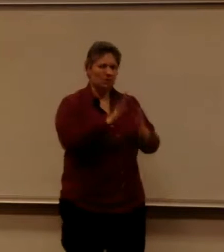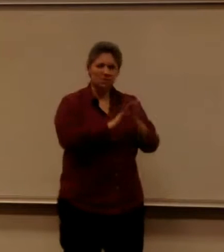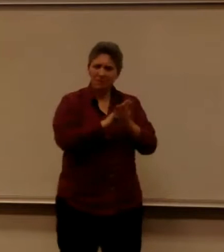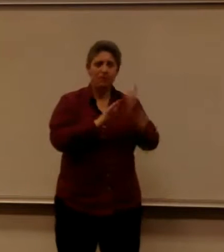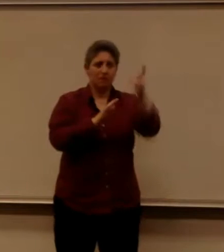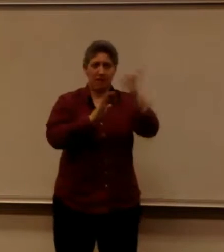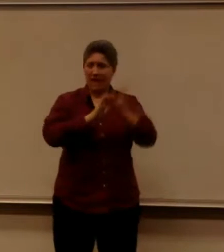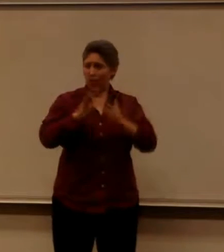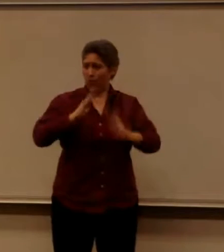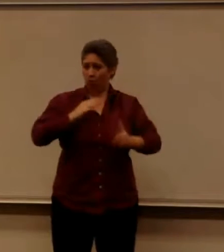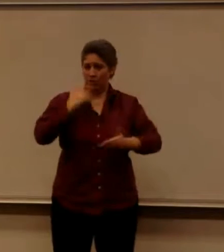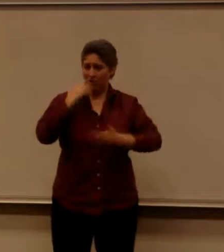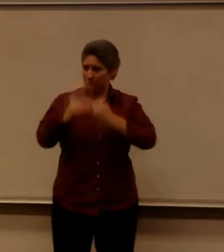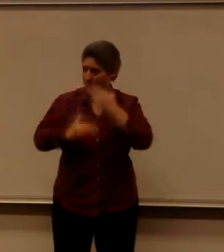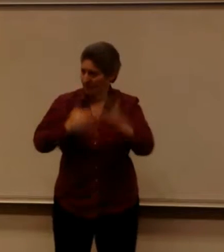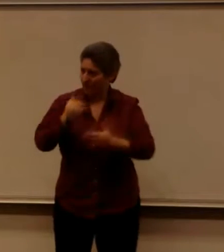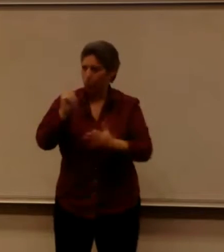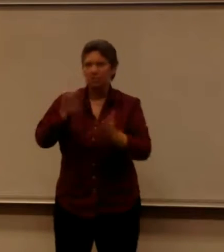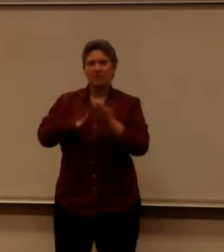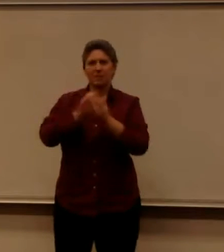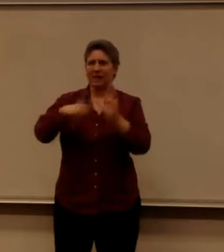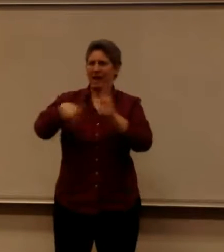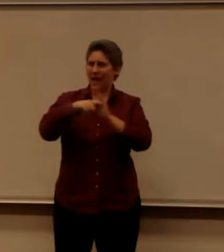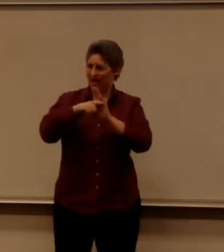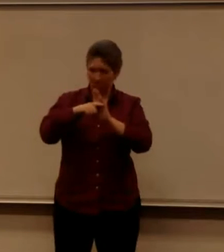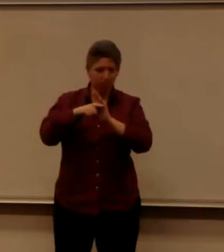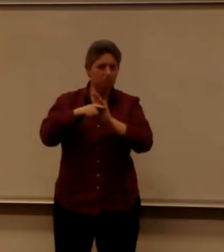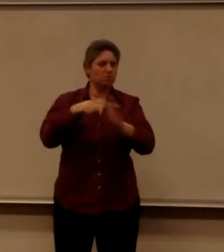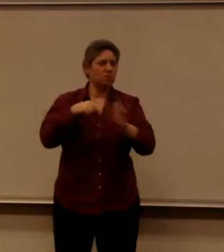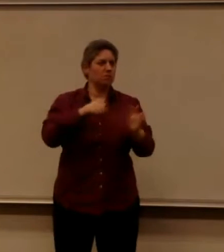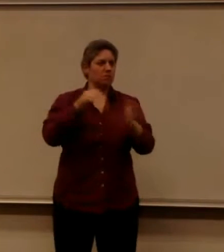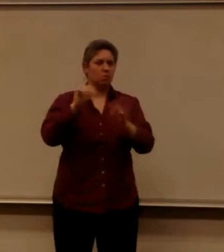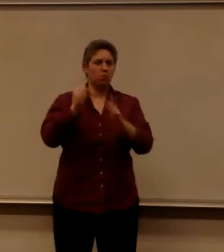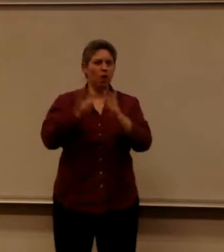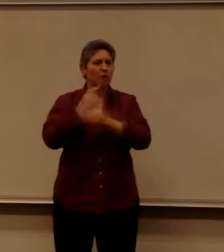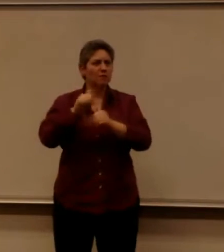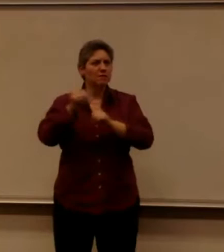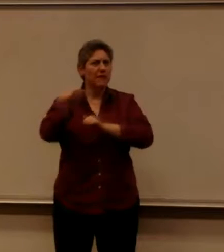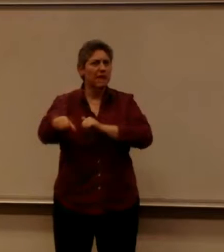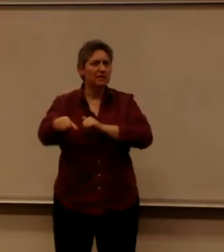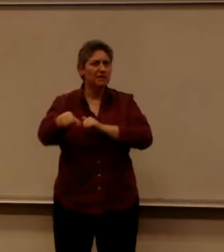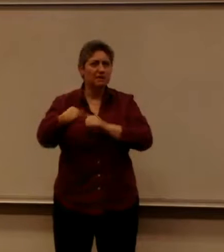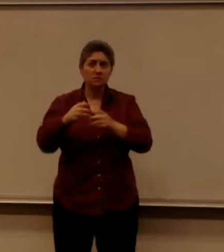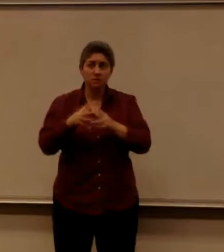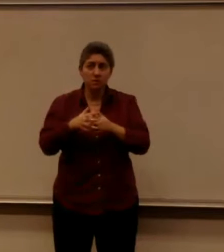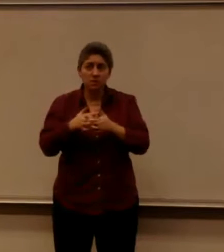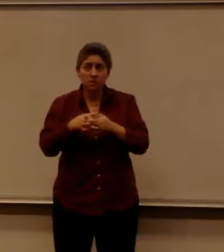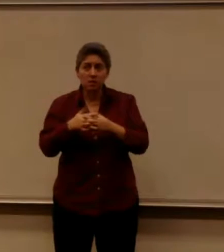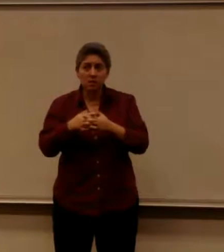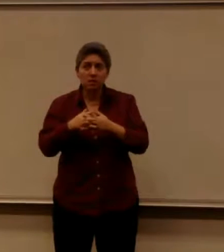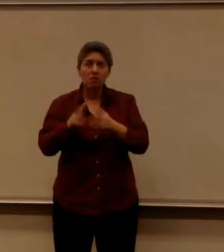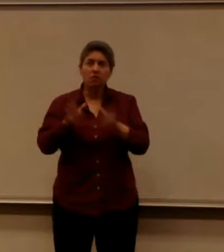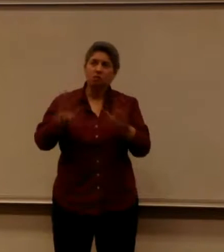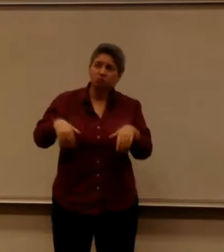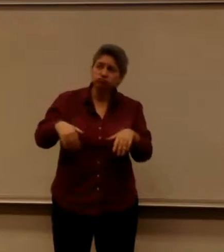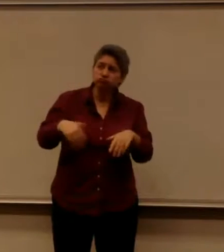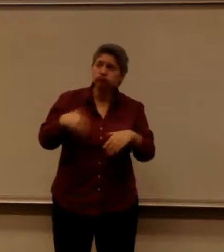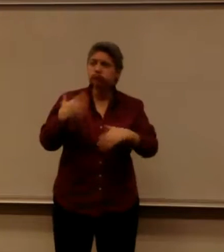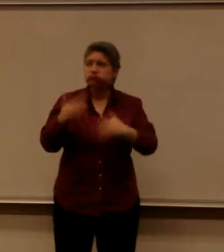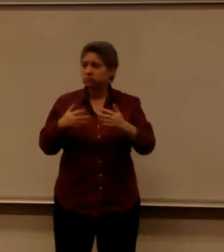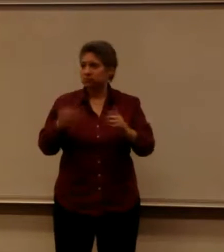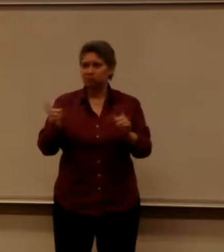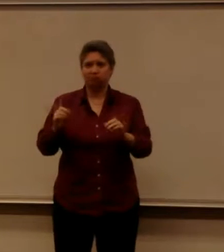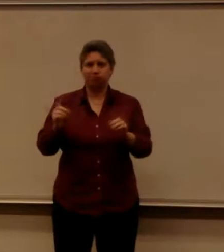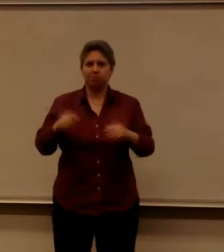as I was invited by the say, well, what's next? So Hilary's talked about what the Act involves, what the next stages are for